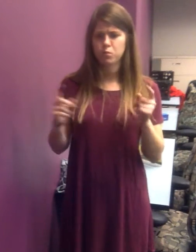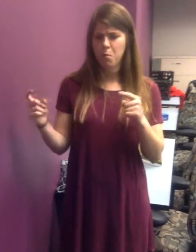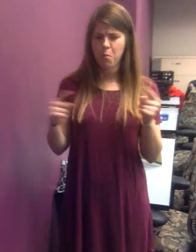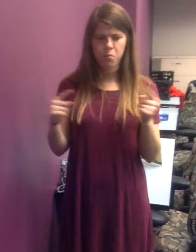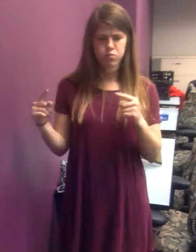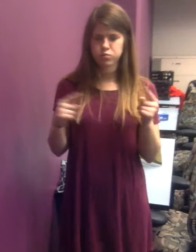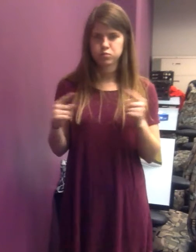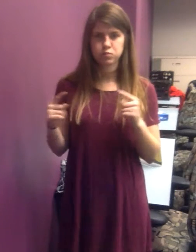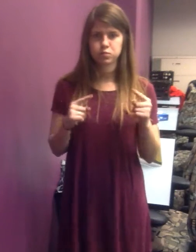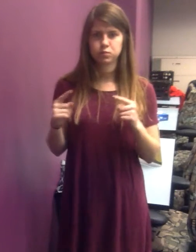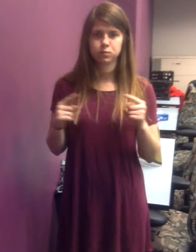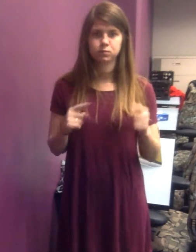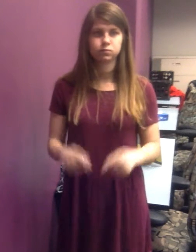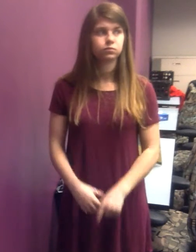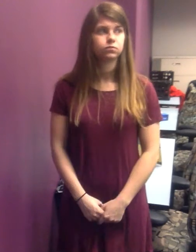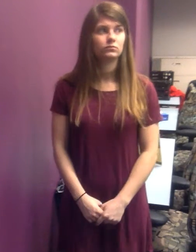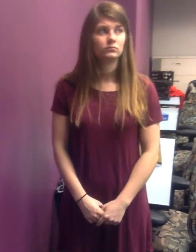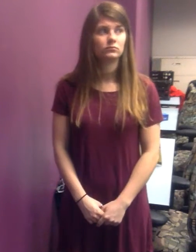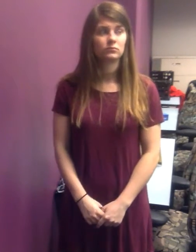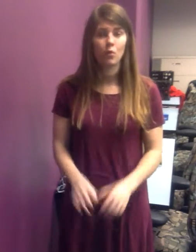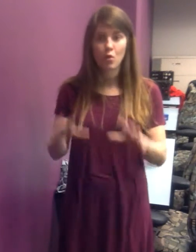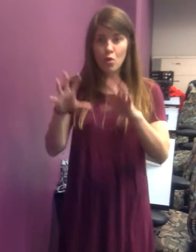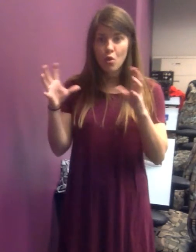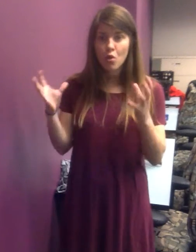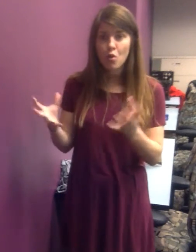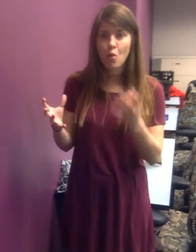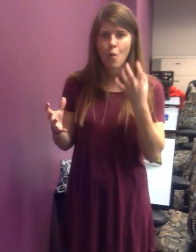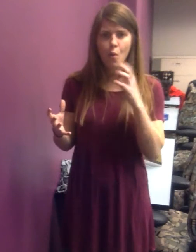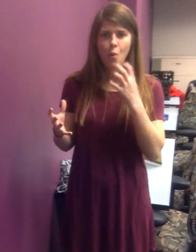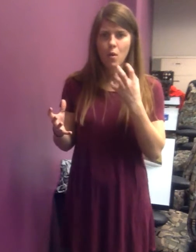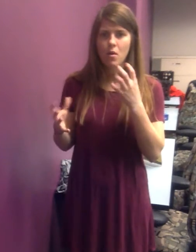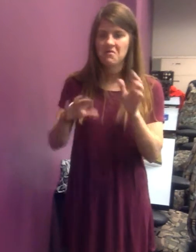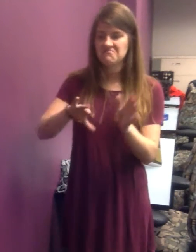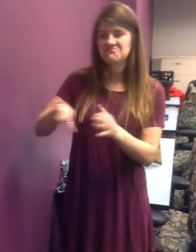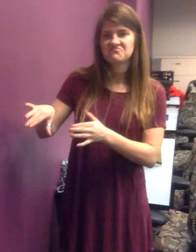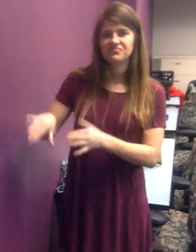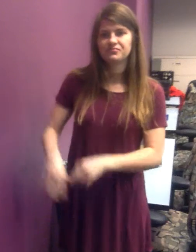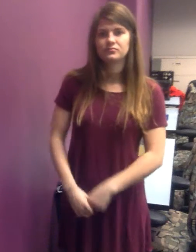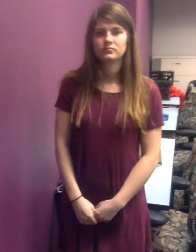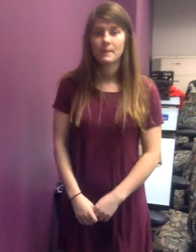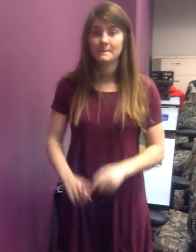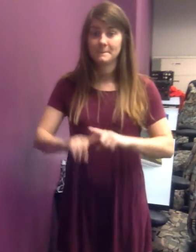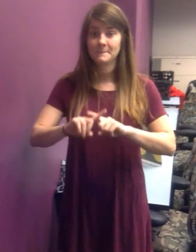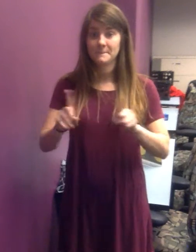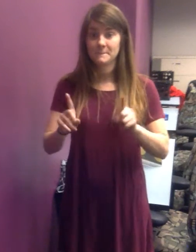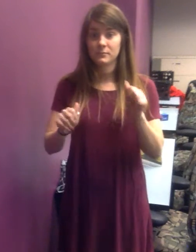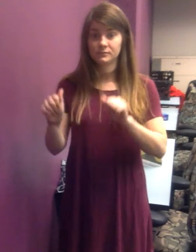But the science was put on hold for 4 years. There would have to be a new coastline study, and skeptic views